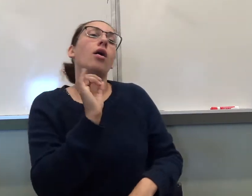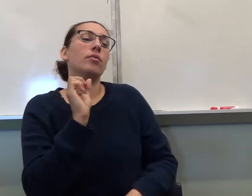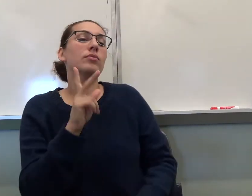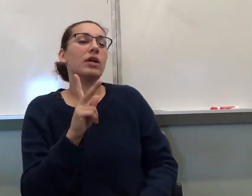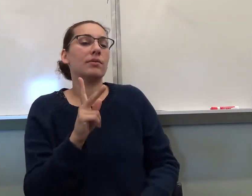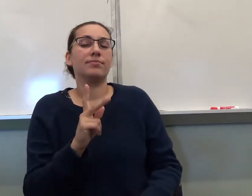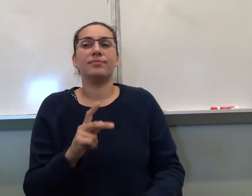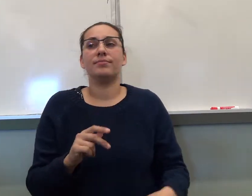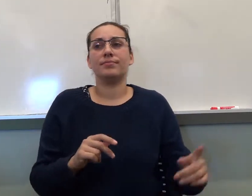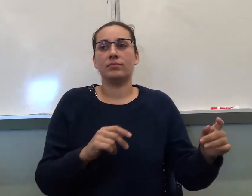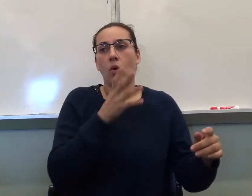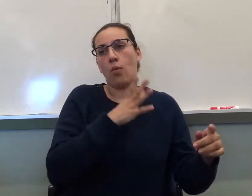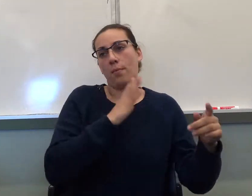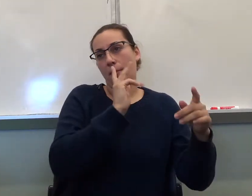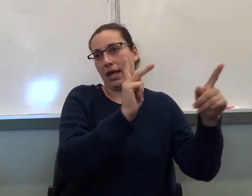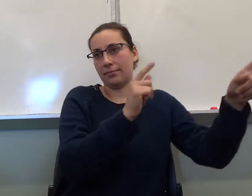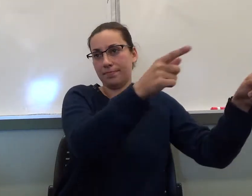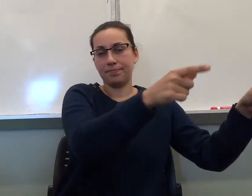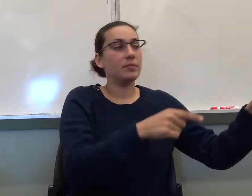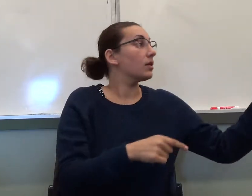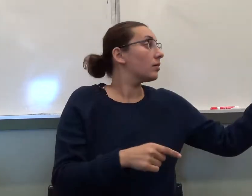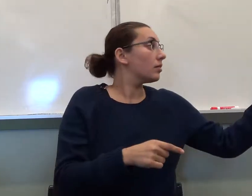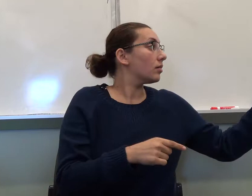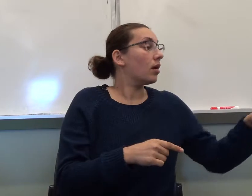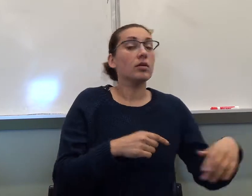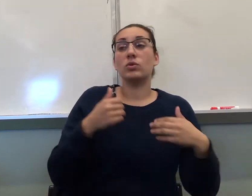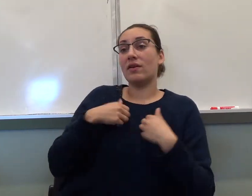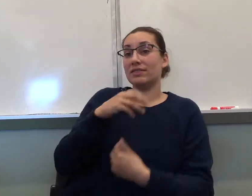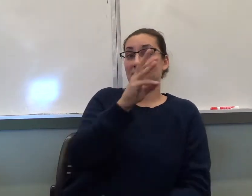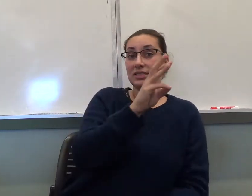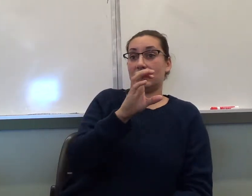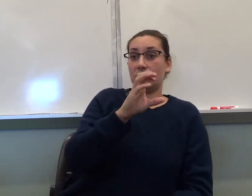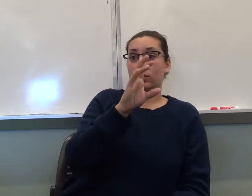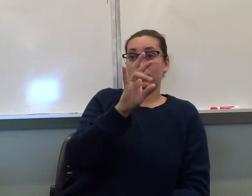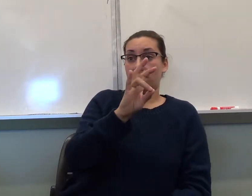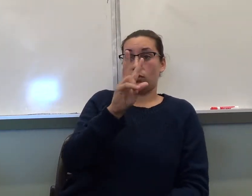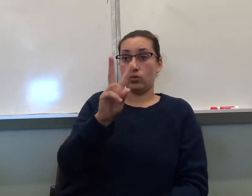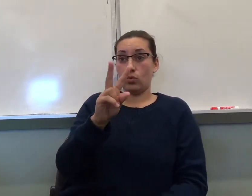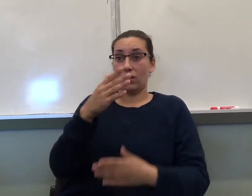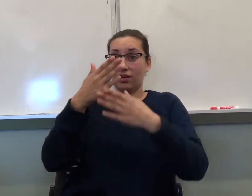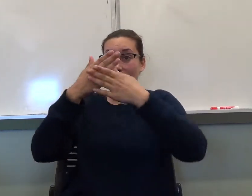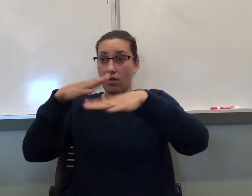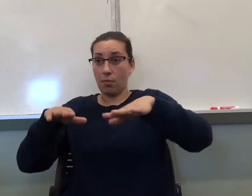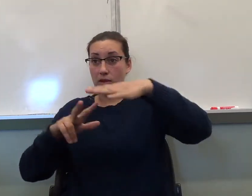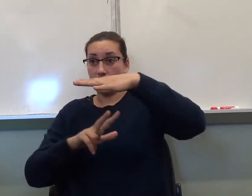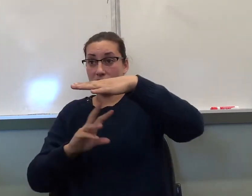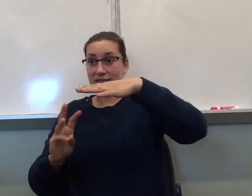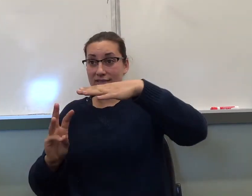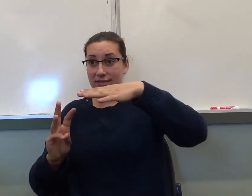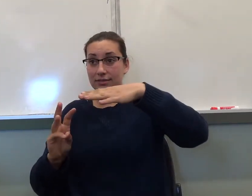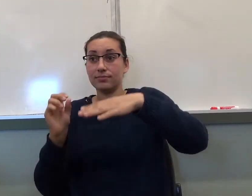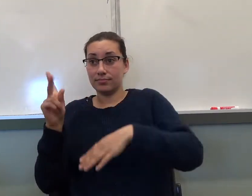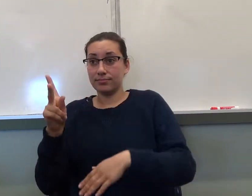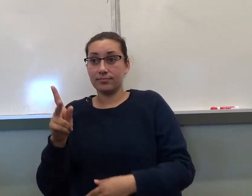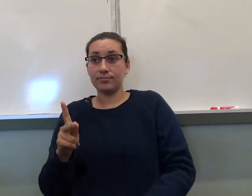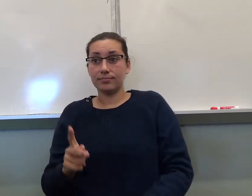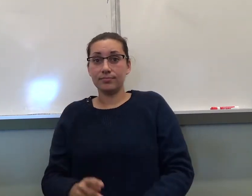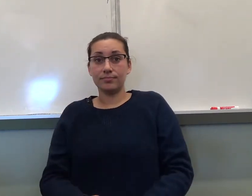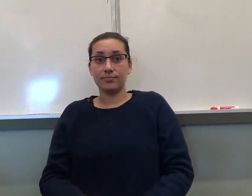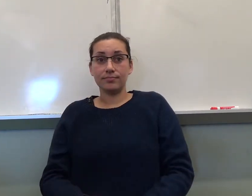number, 672 divided by 36, and this will be in yards. And